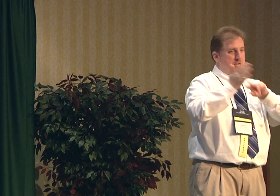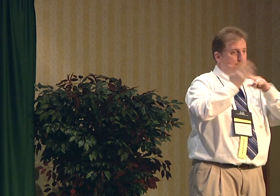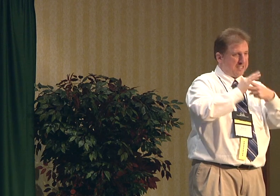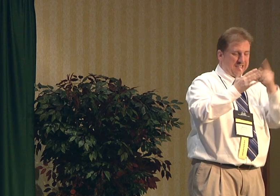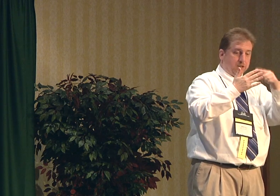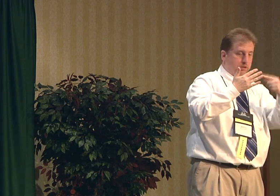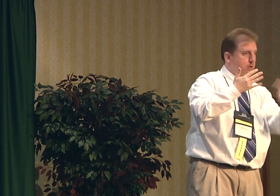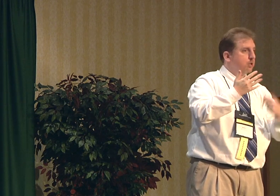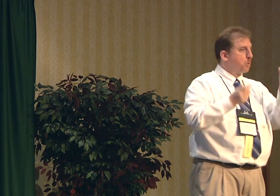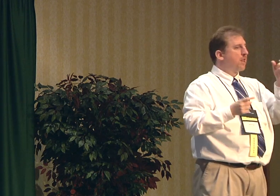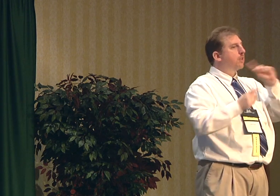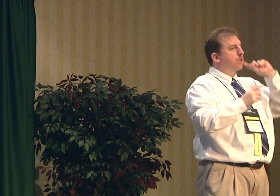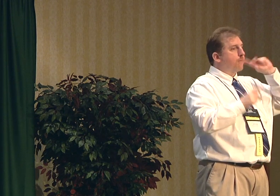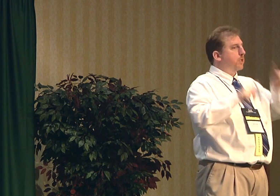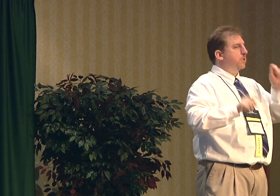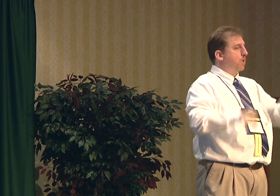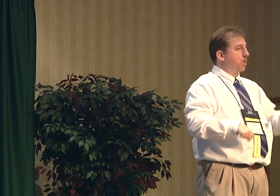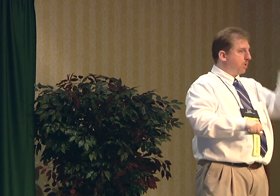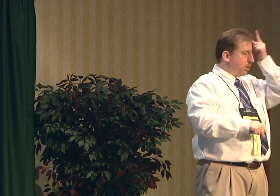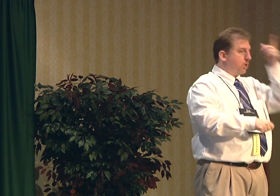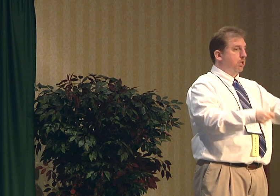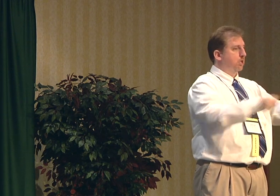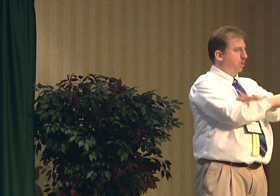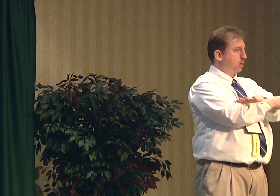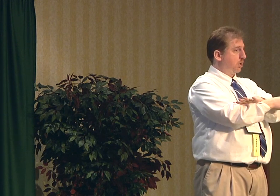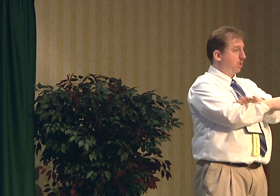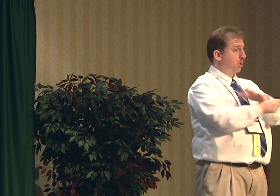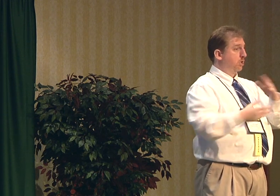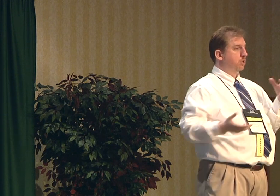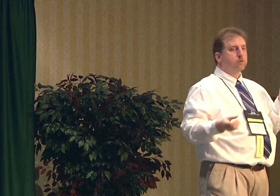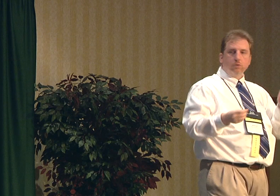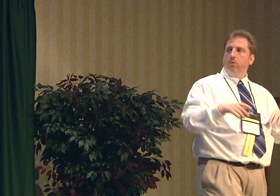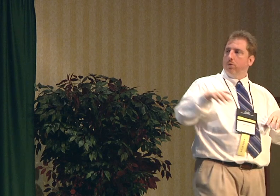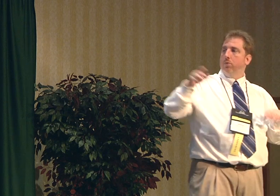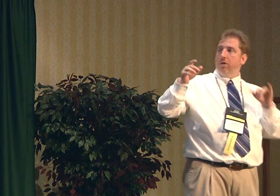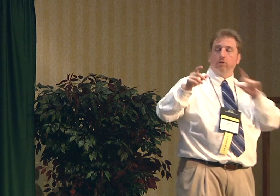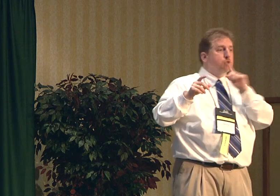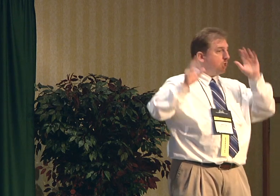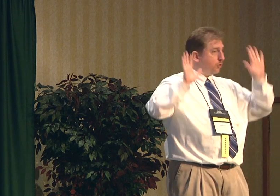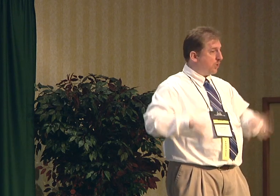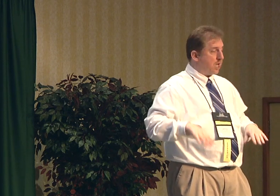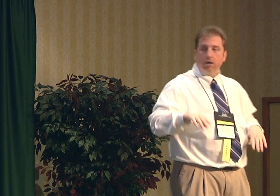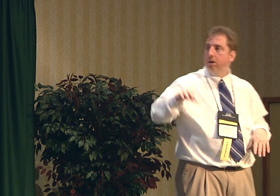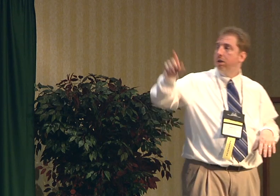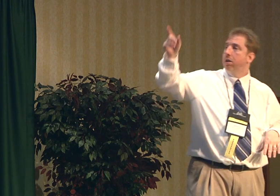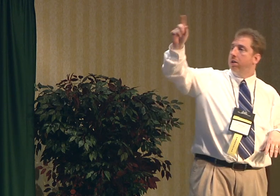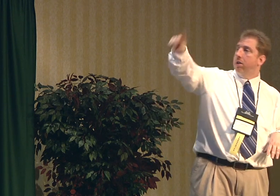And there is information on this video about an admission form that would be accessible to deaf patients, that they would then be able